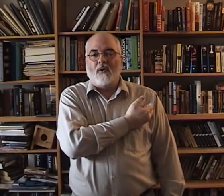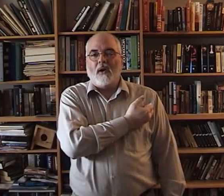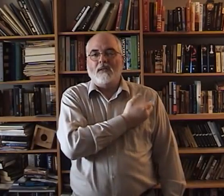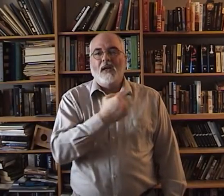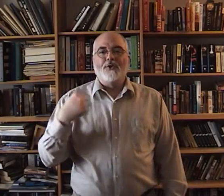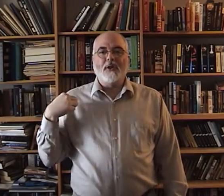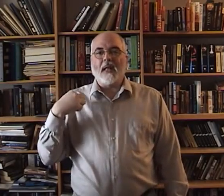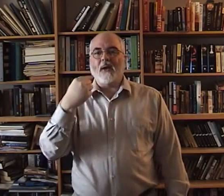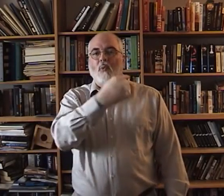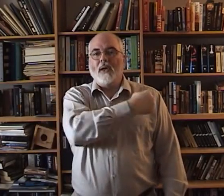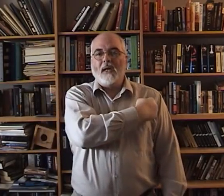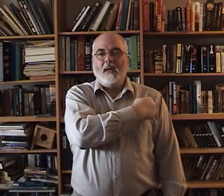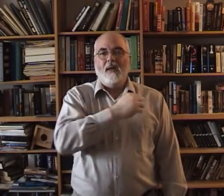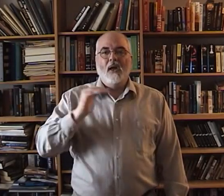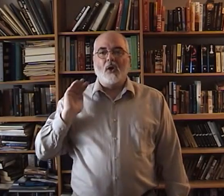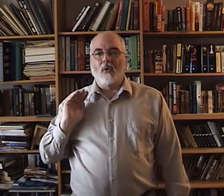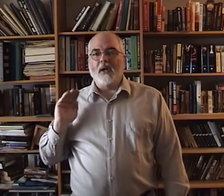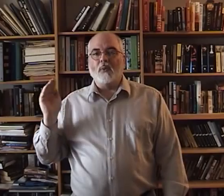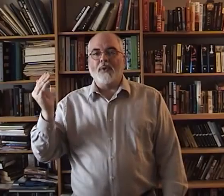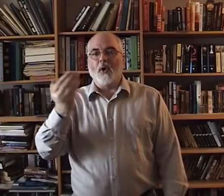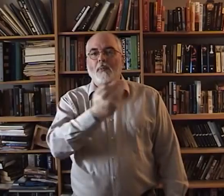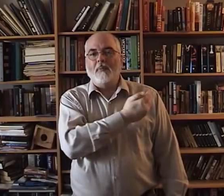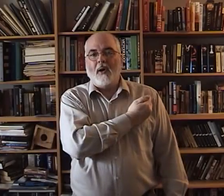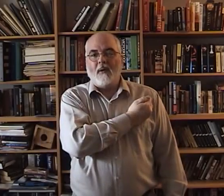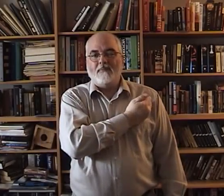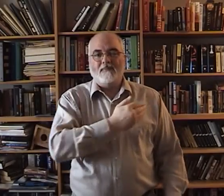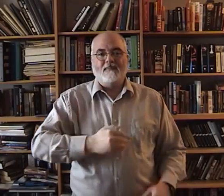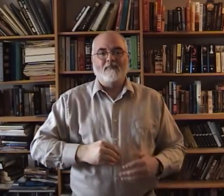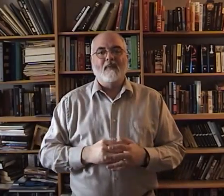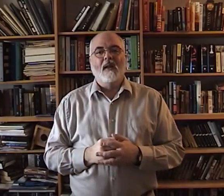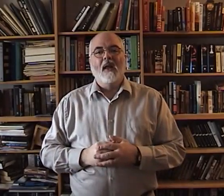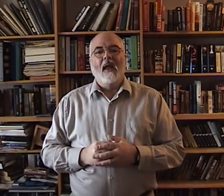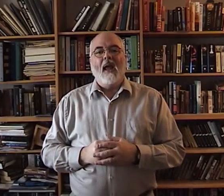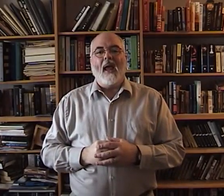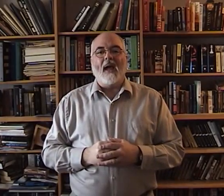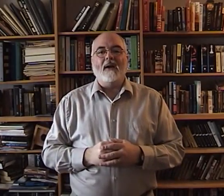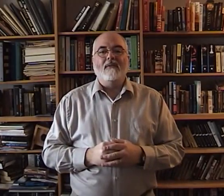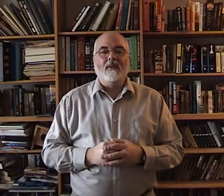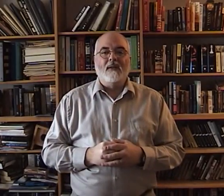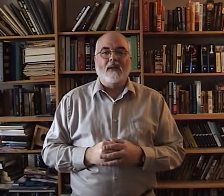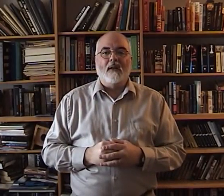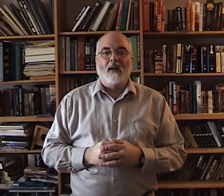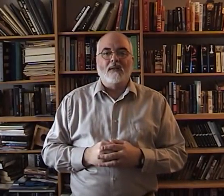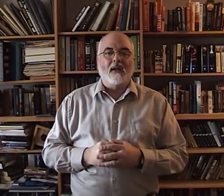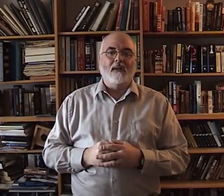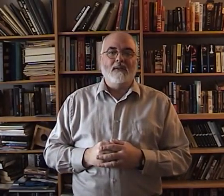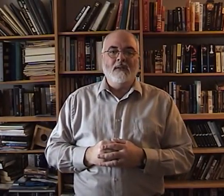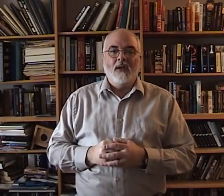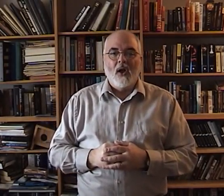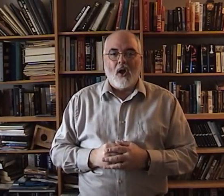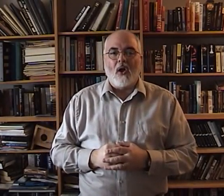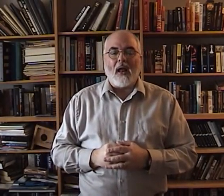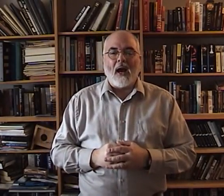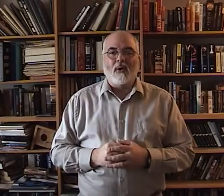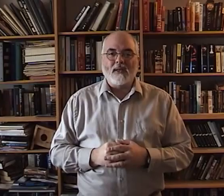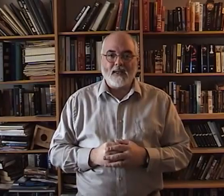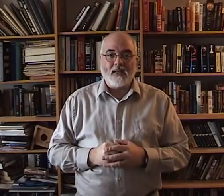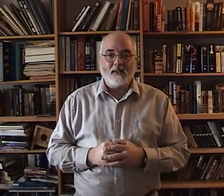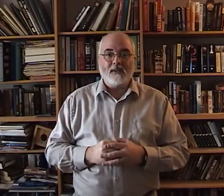across, just like we, only with an open palm. Have at the all our sins.